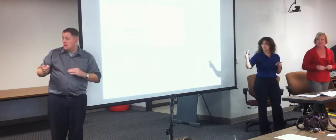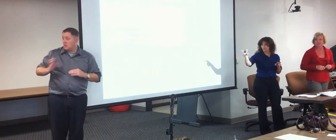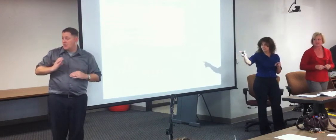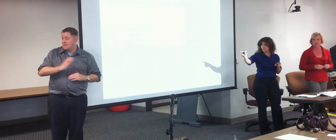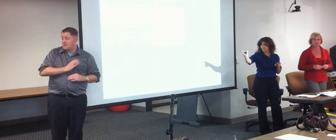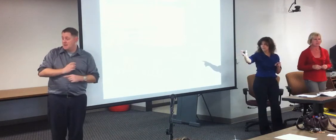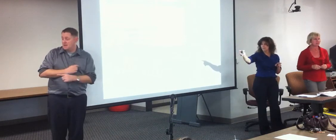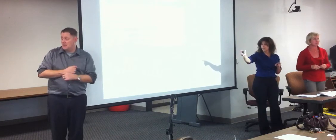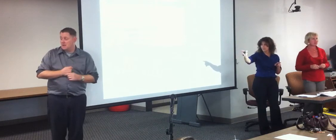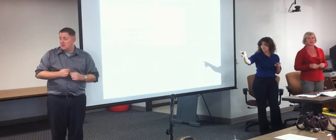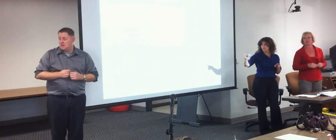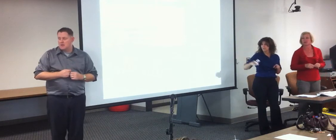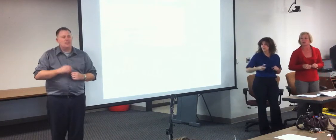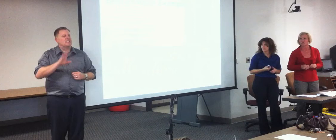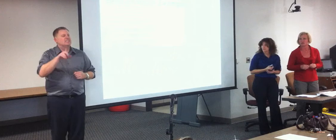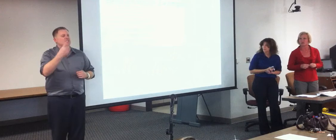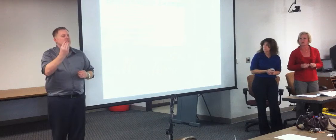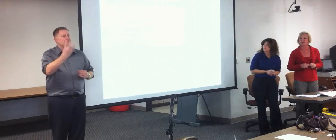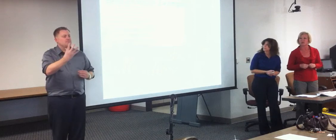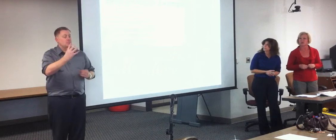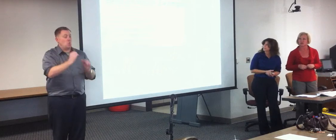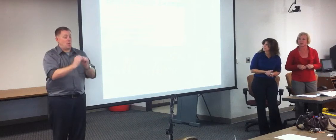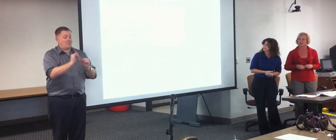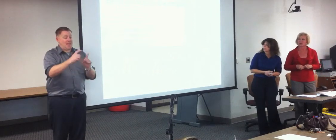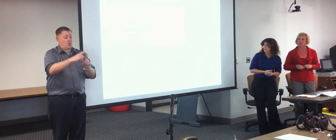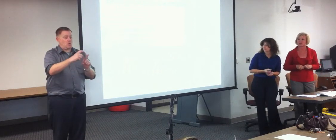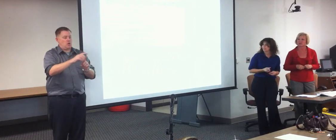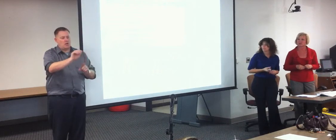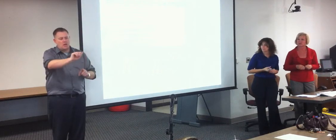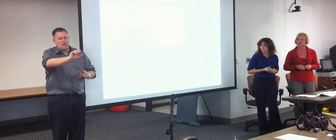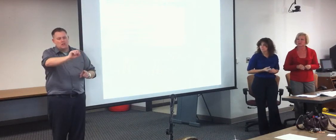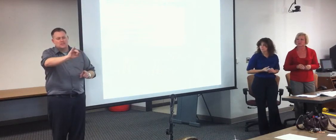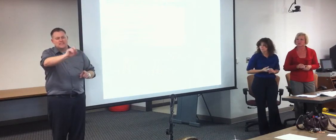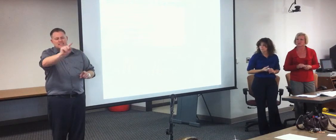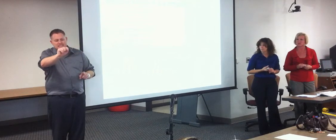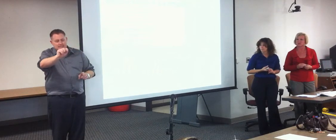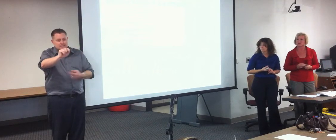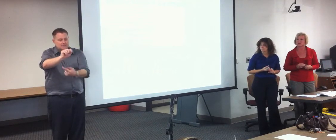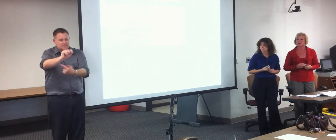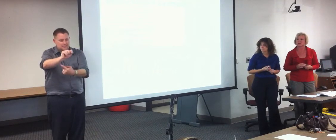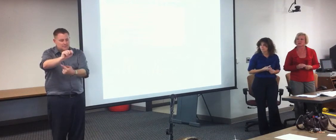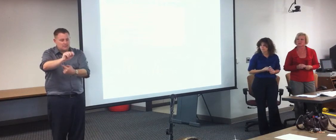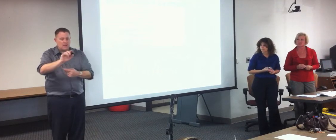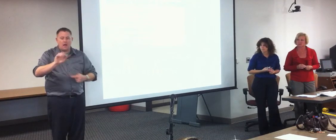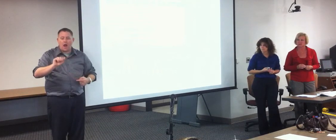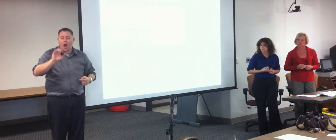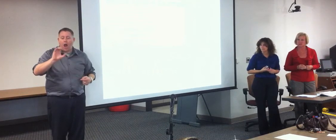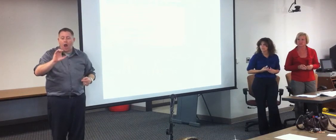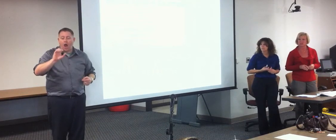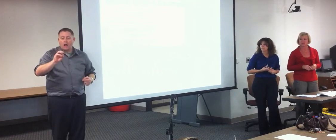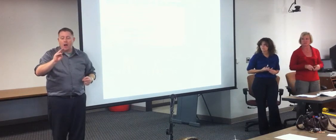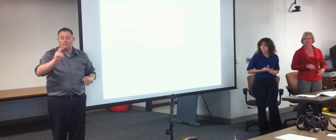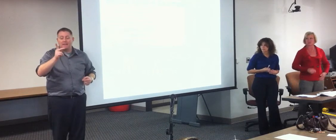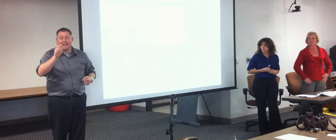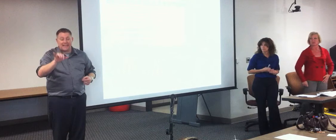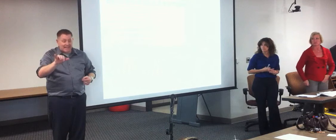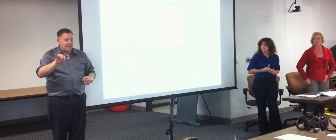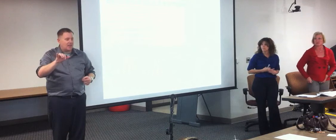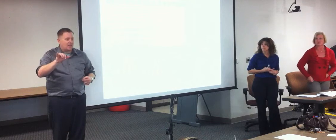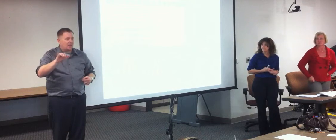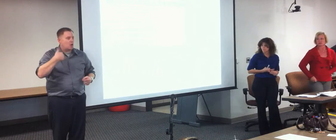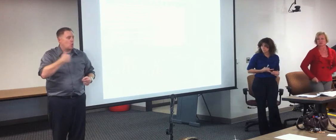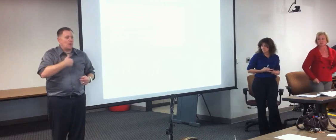Yeah. Just with the words assist and accompany, those are a lot of words that